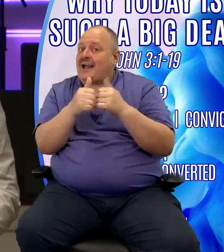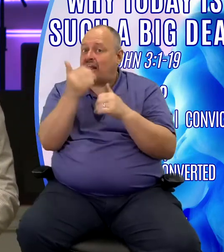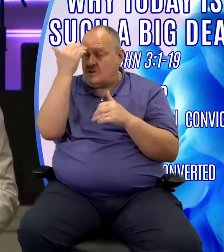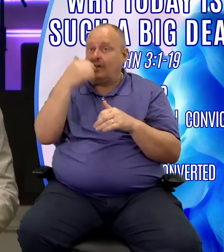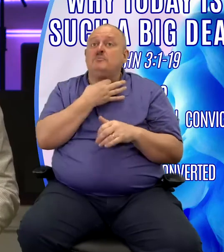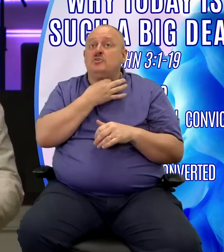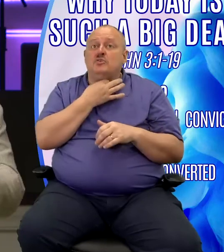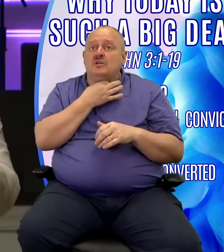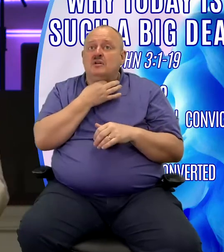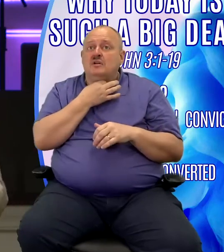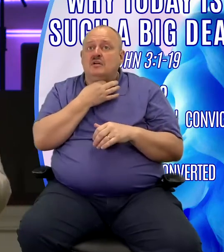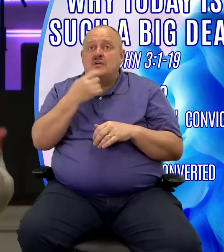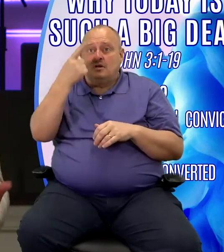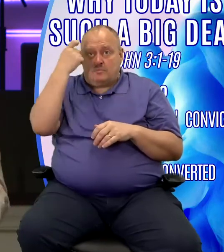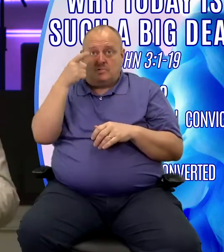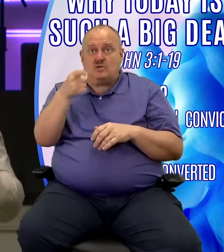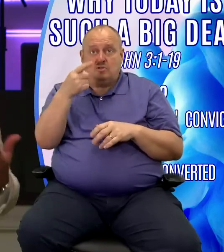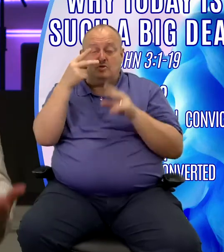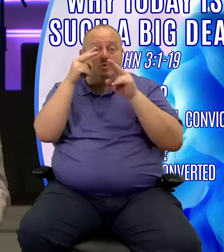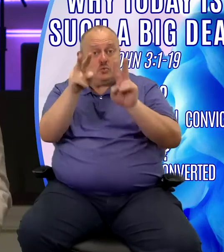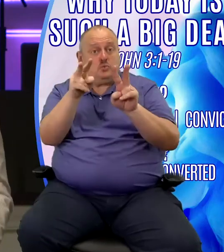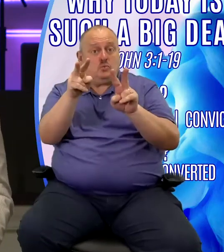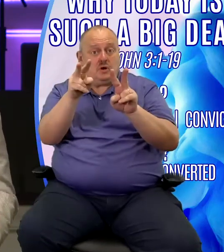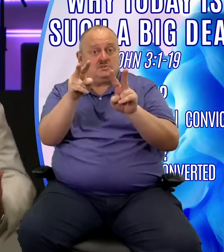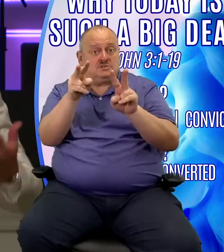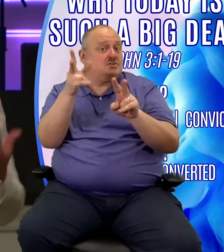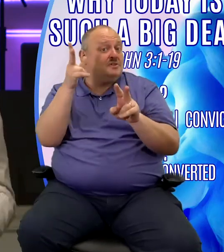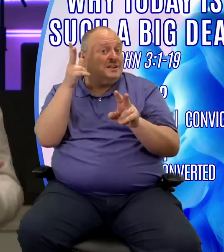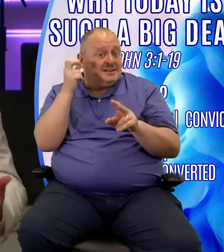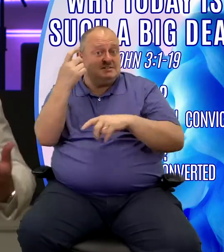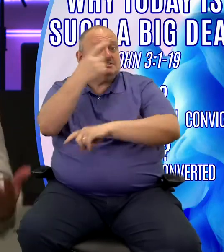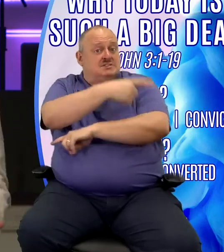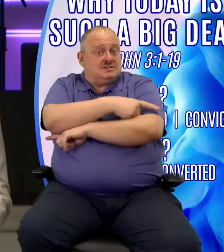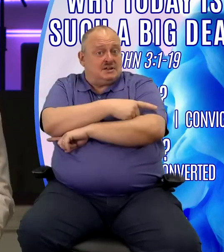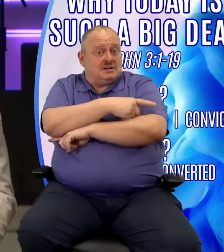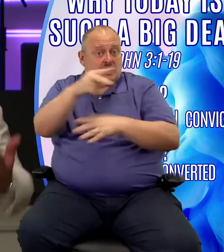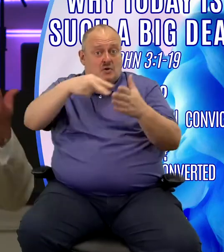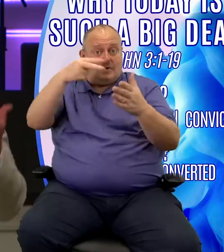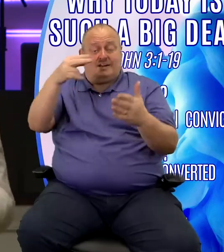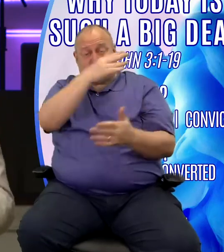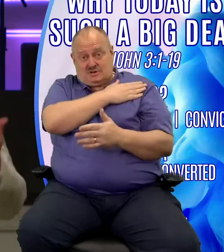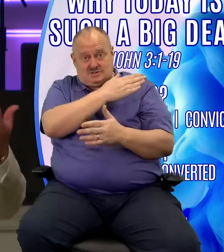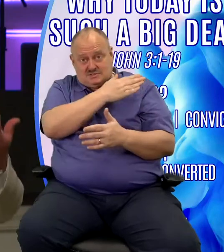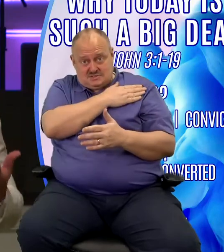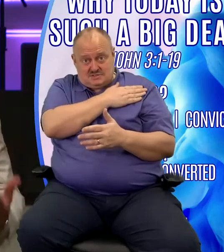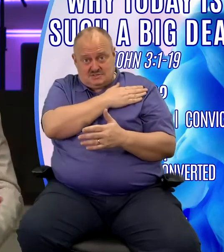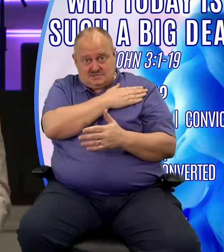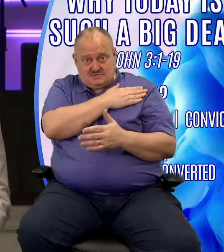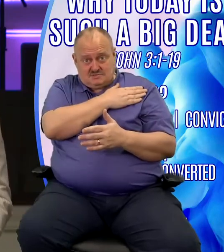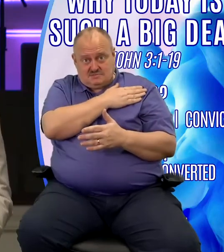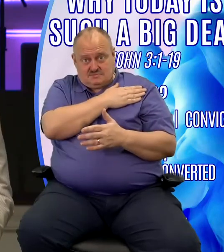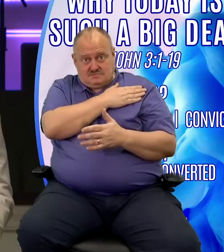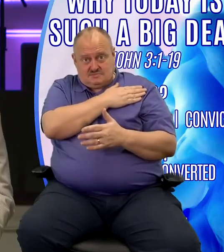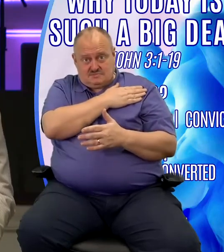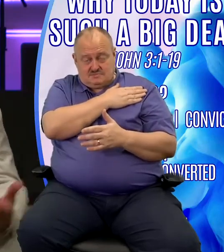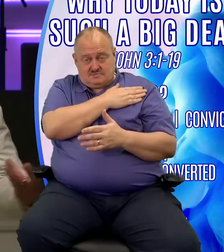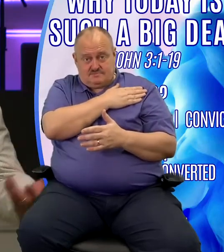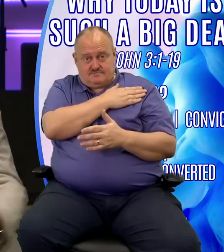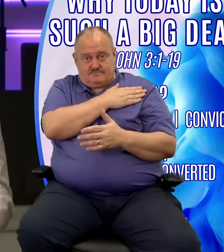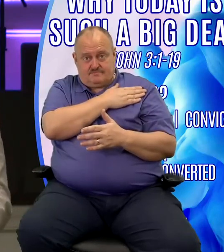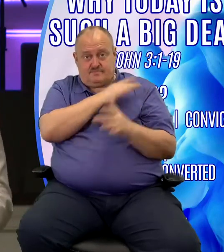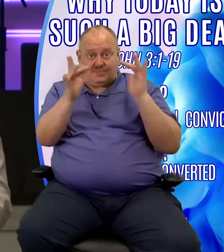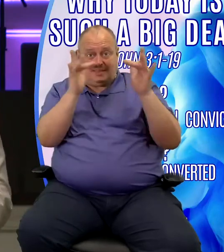curious? Because you're actually watching, you're actually listening today. It is Resurrection Sunday, and in a virtual environment,